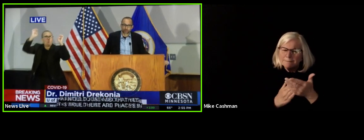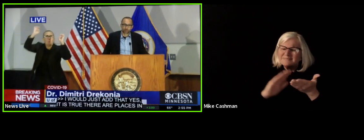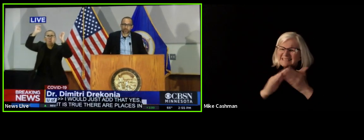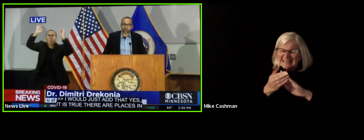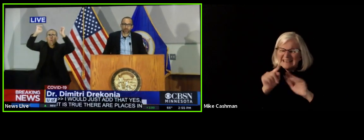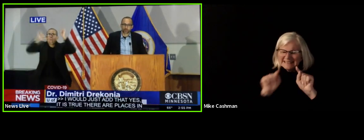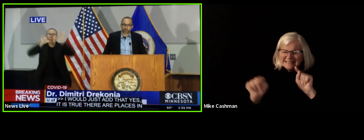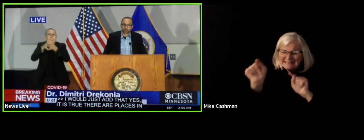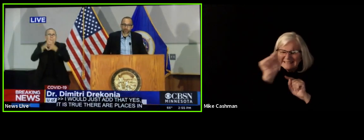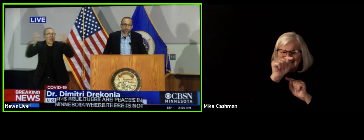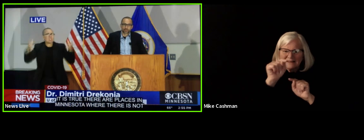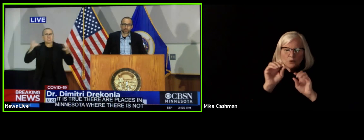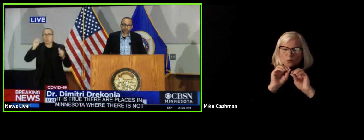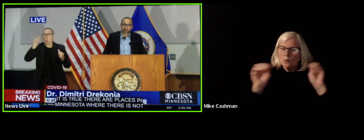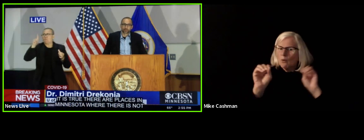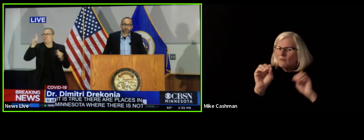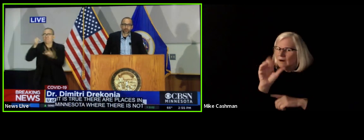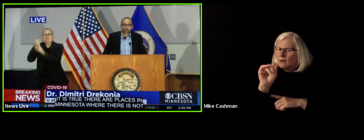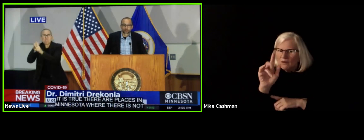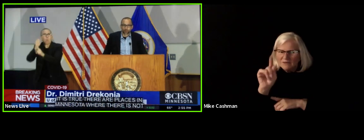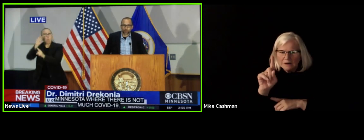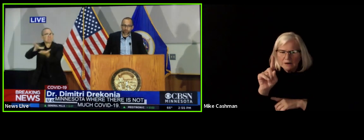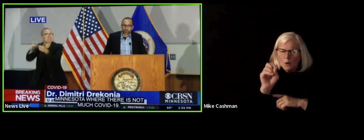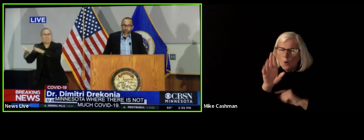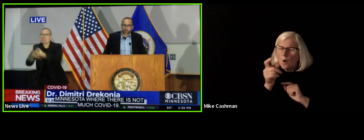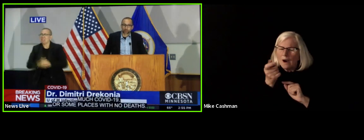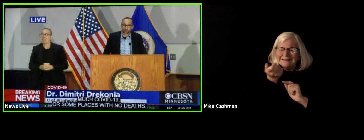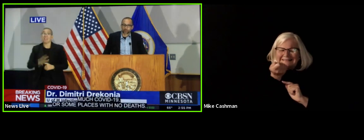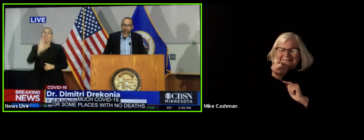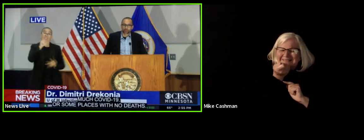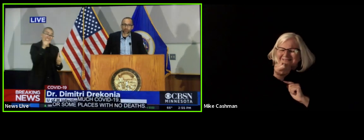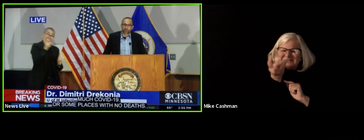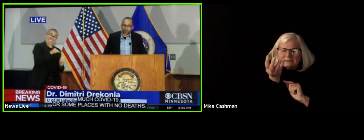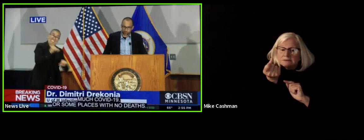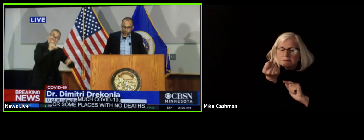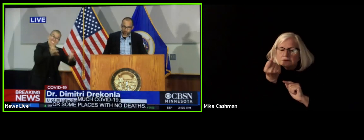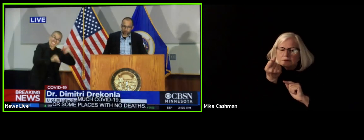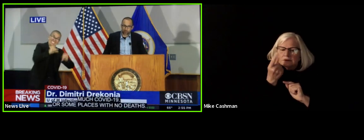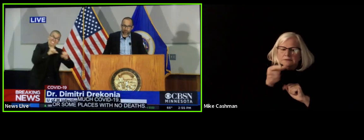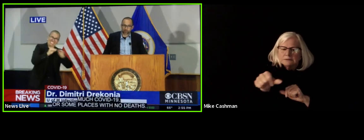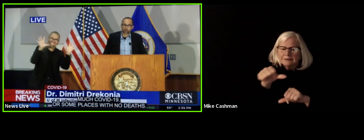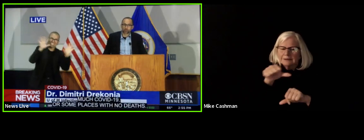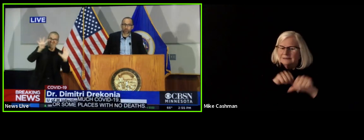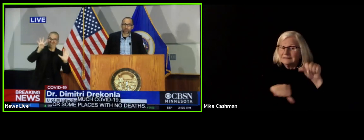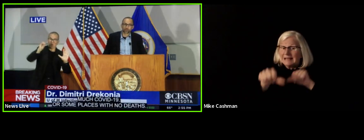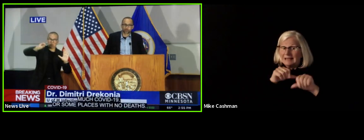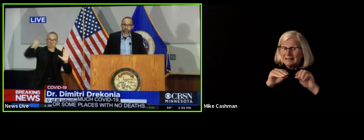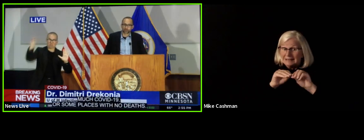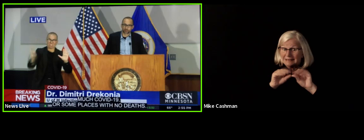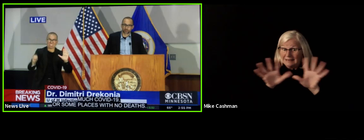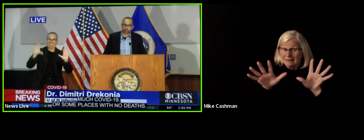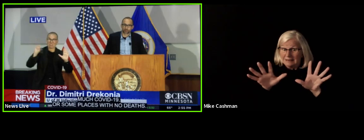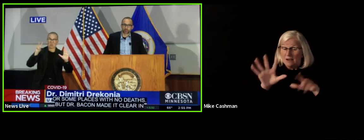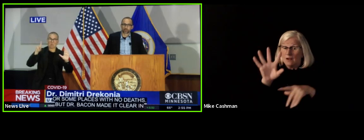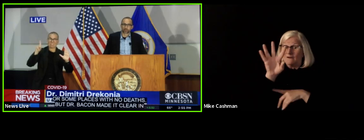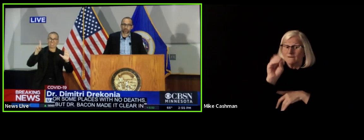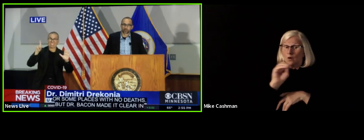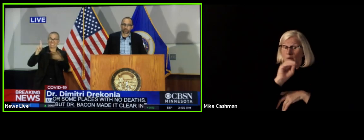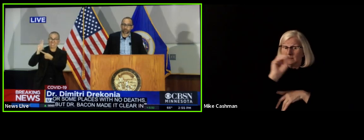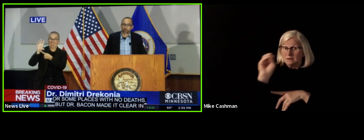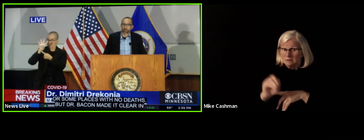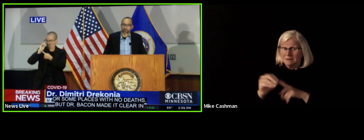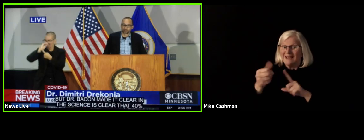Dr. Bacon made it very clear, and the science is clear, that 40% of people with COVID do not have symptoms. And so you will not know that it's in your community